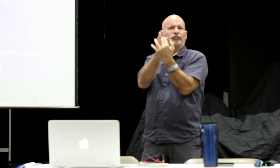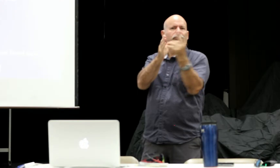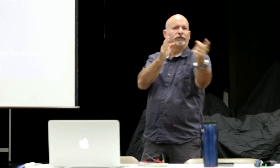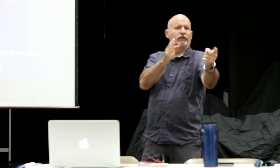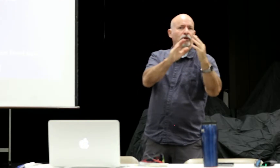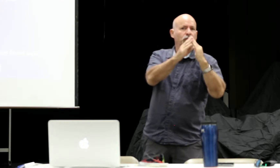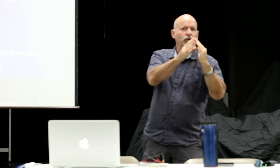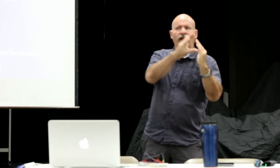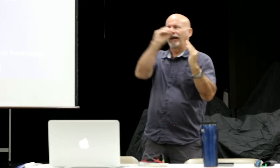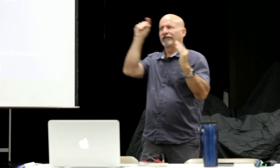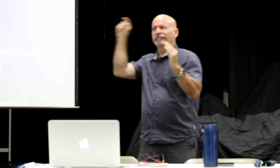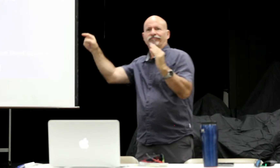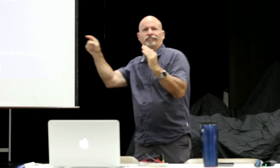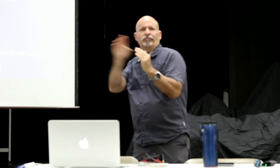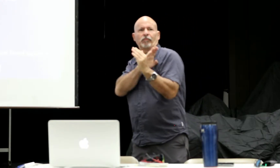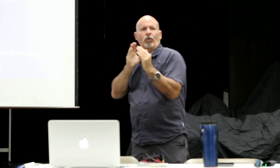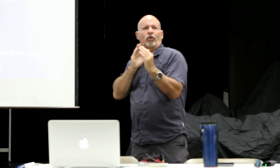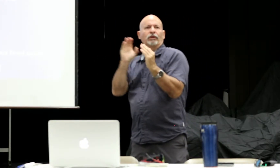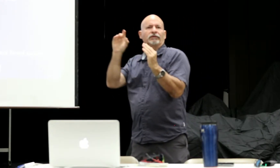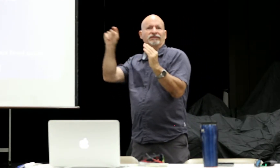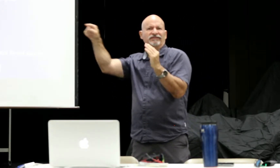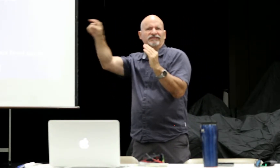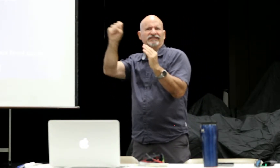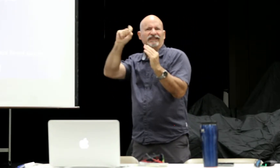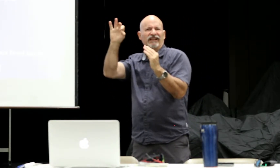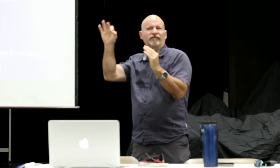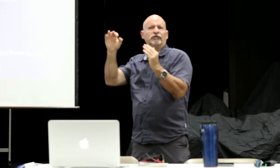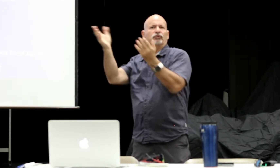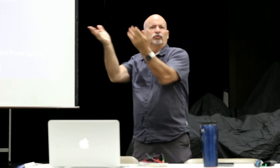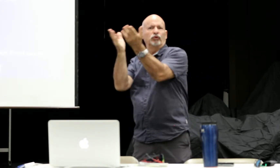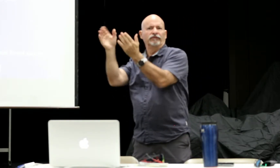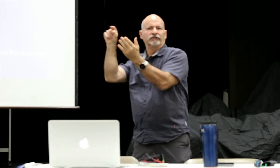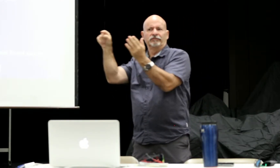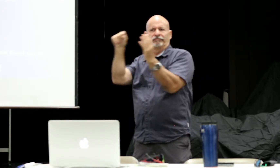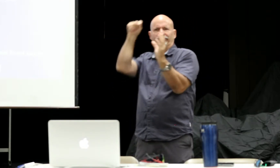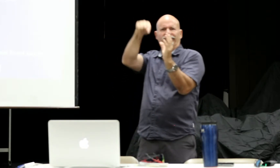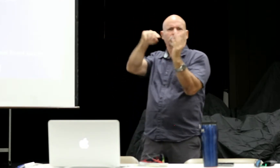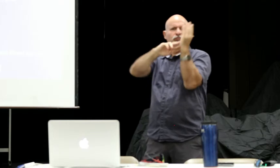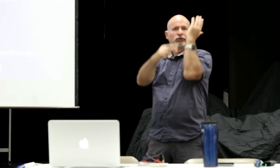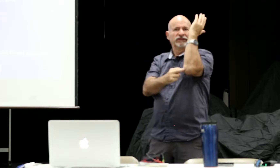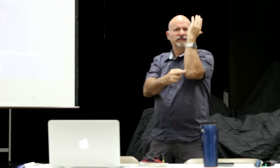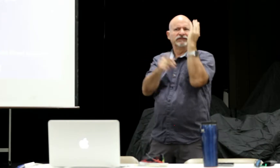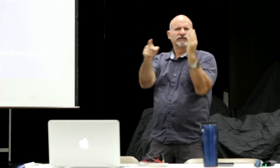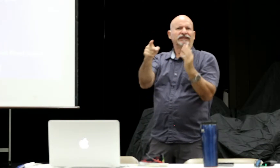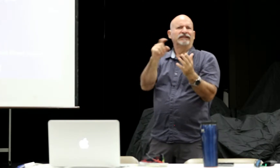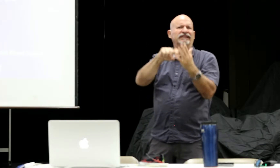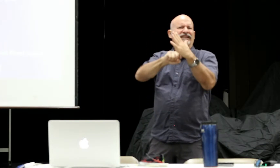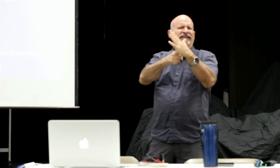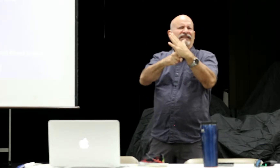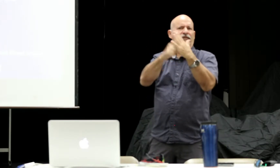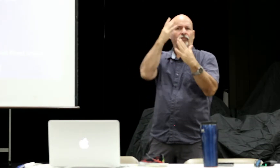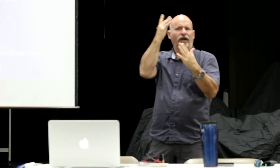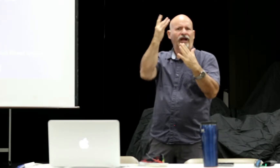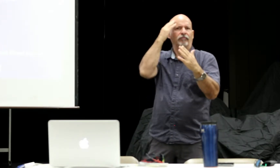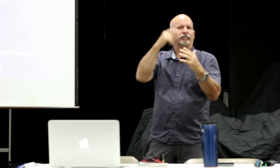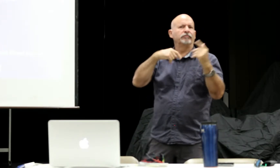the bridge from the community to the board. They are elected after they talk to the project director,